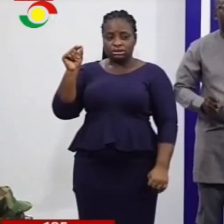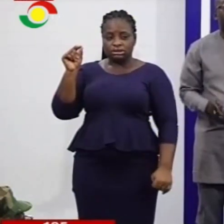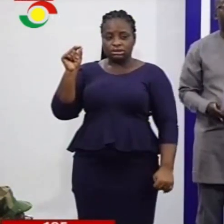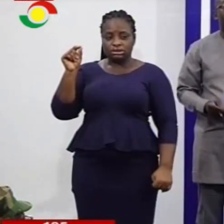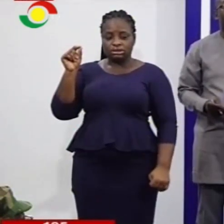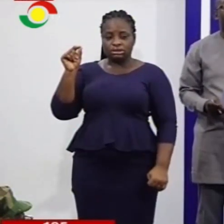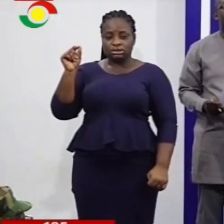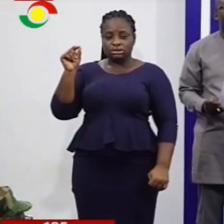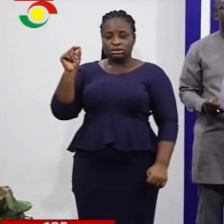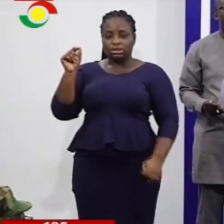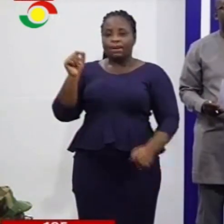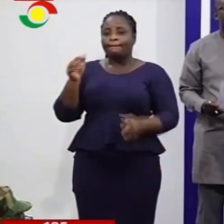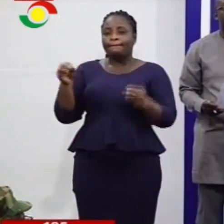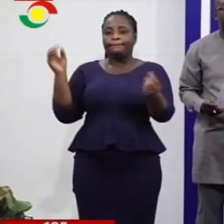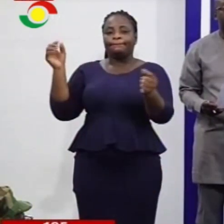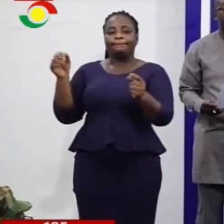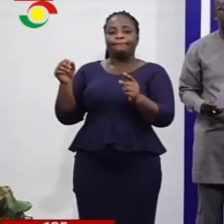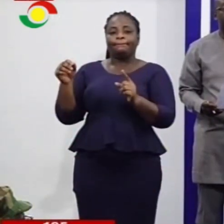plus private sector,